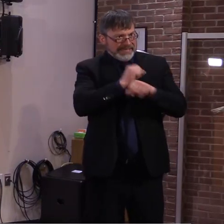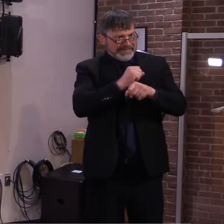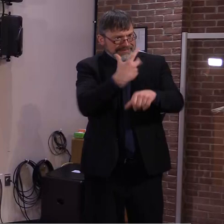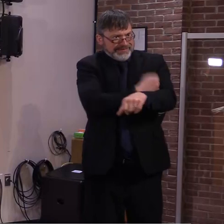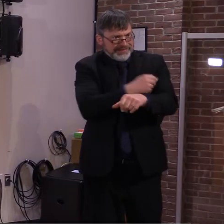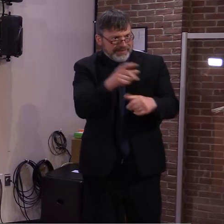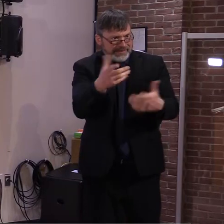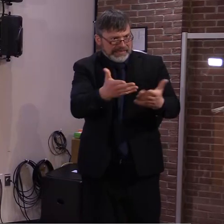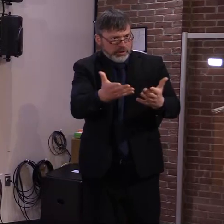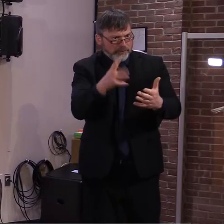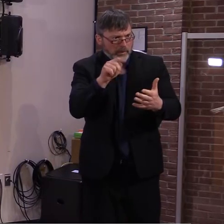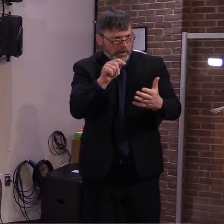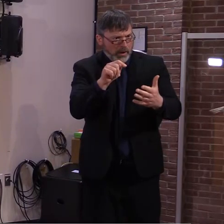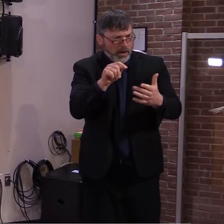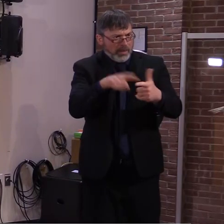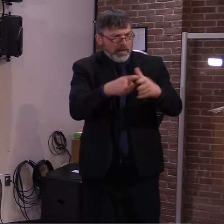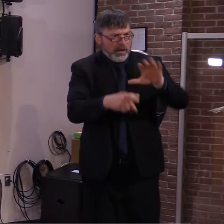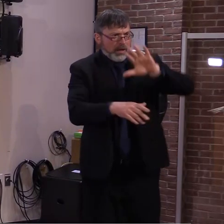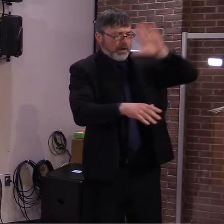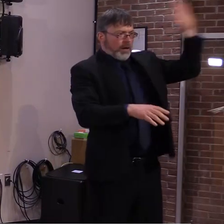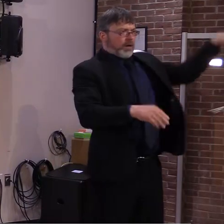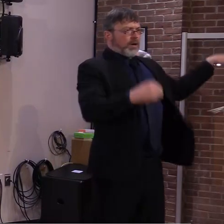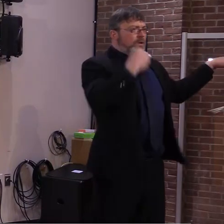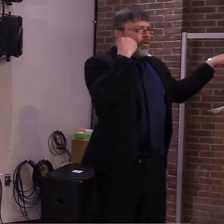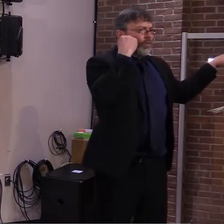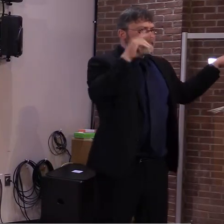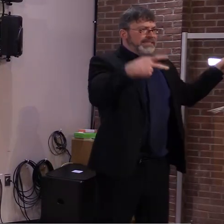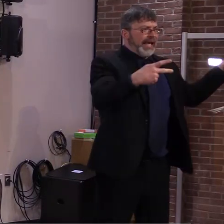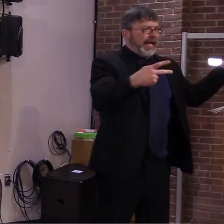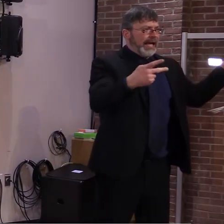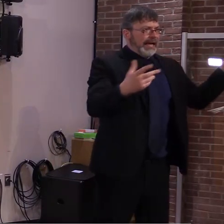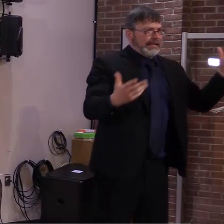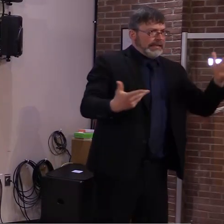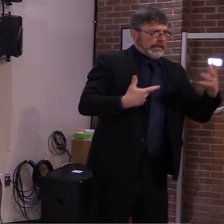there would be an opportunity to do so. Dr. Levine.